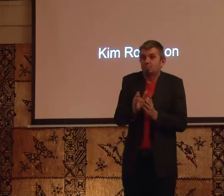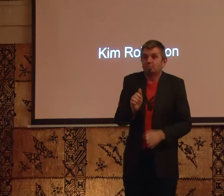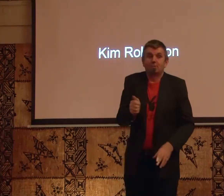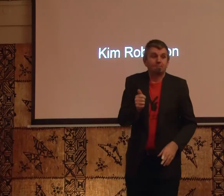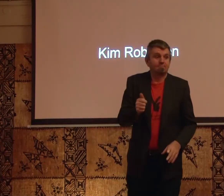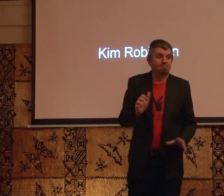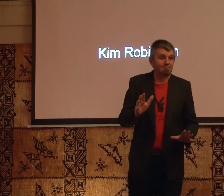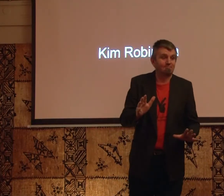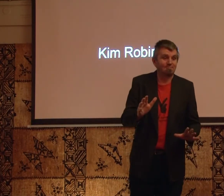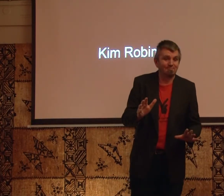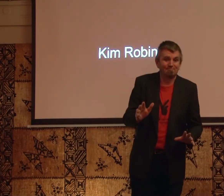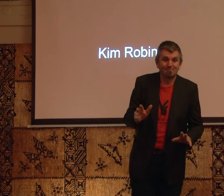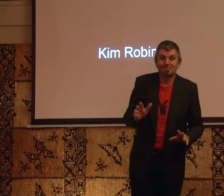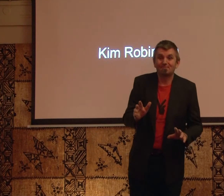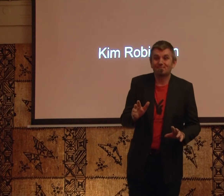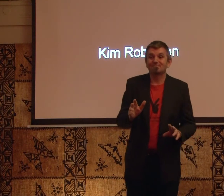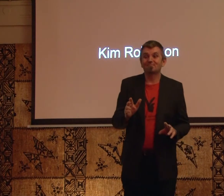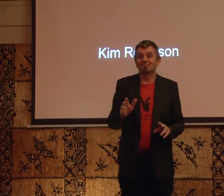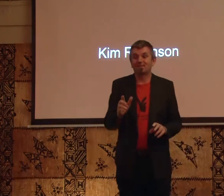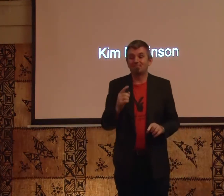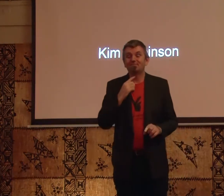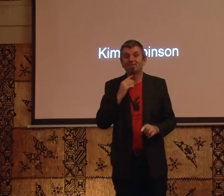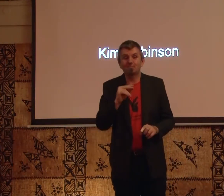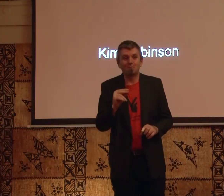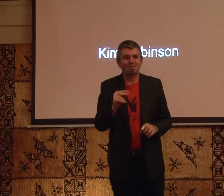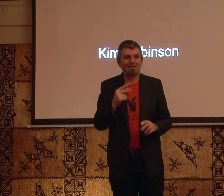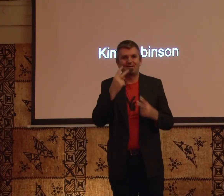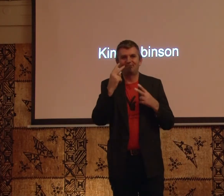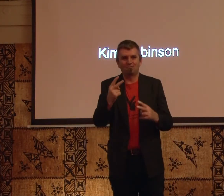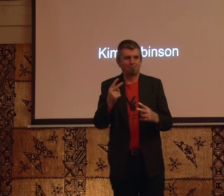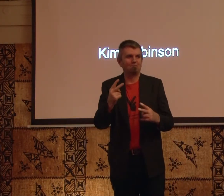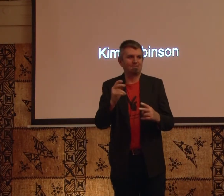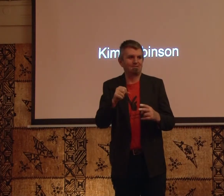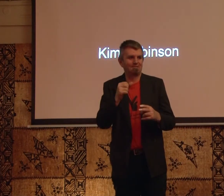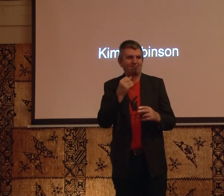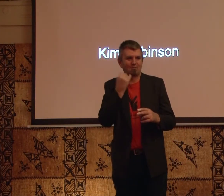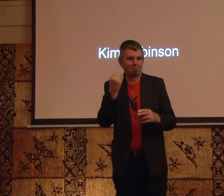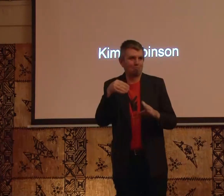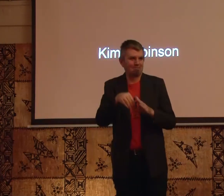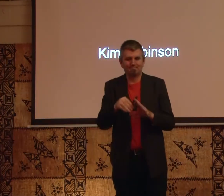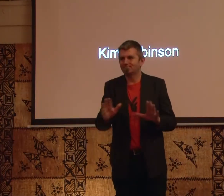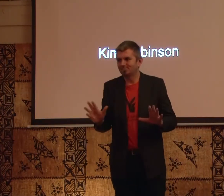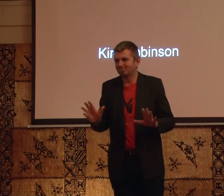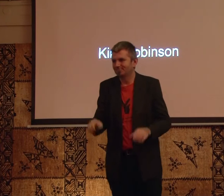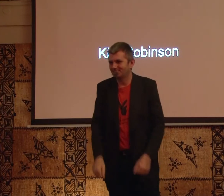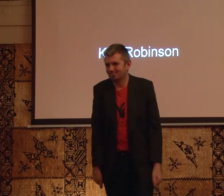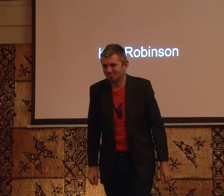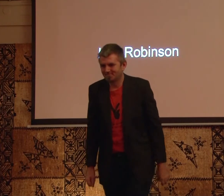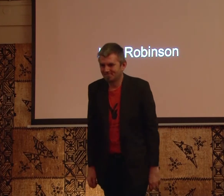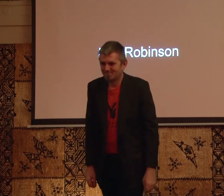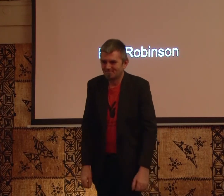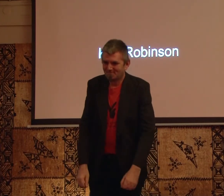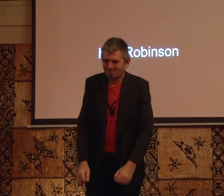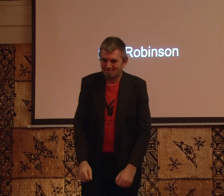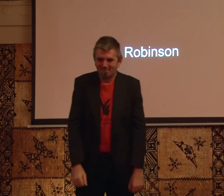words, so any children that are not comfortable with this, or parents, take them out now. Right? So, and there will be some visual